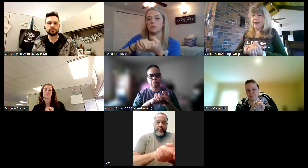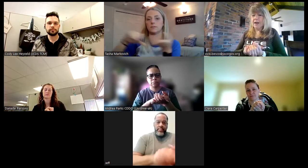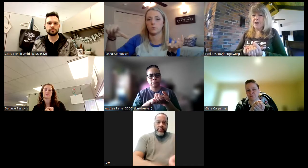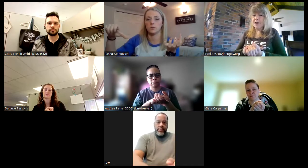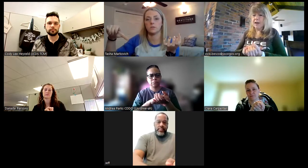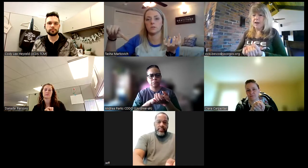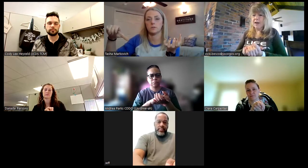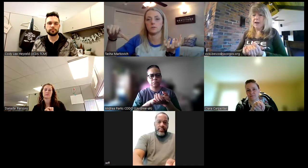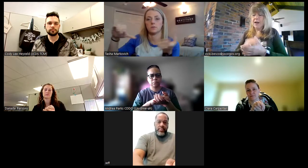Divorced.